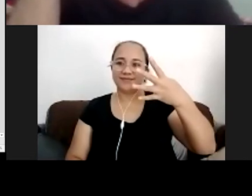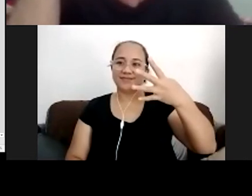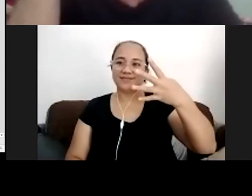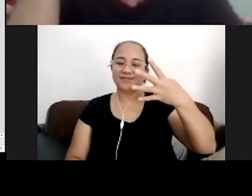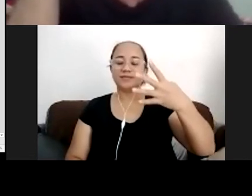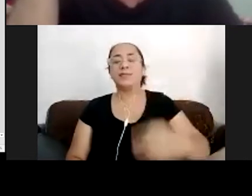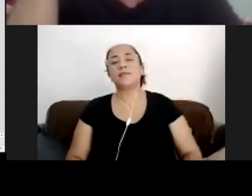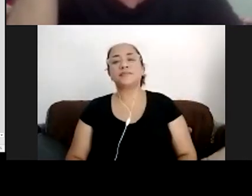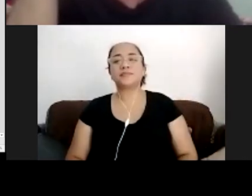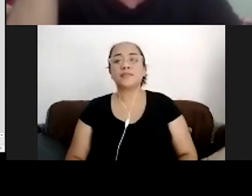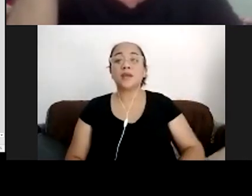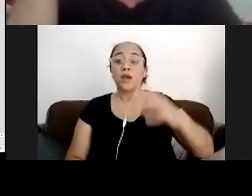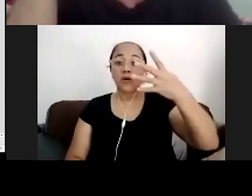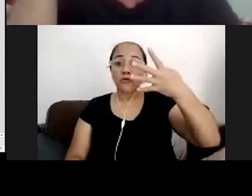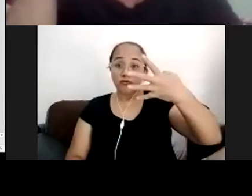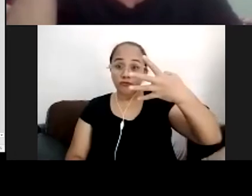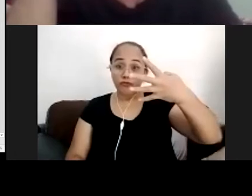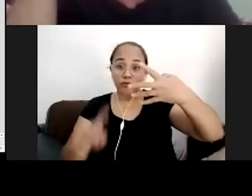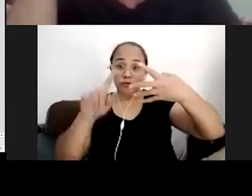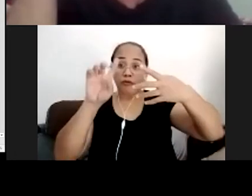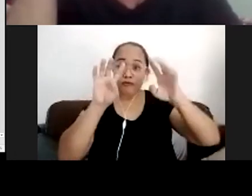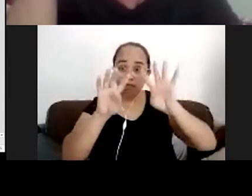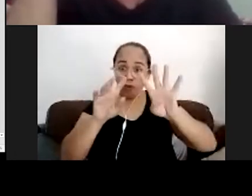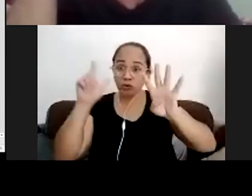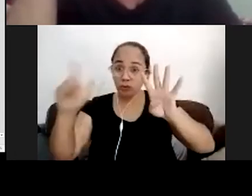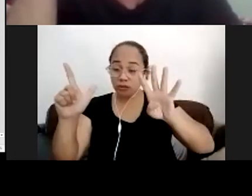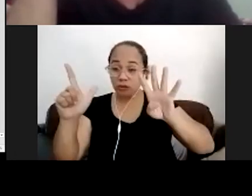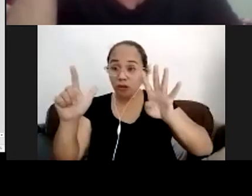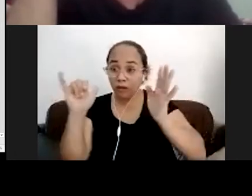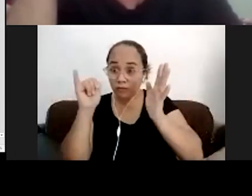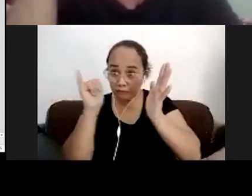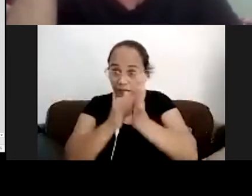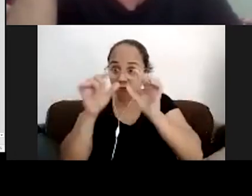So 420, that's the sentence.